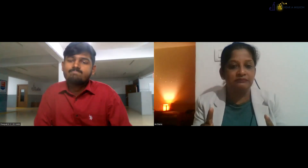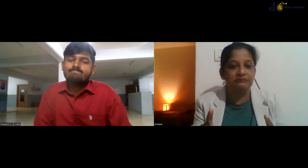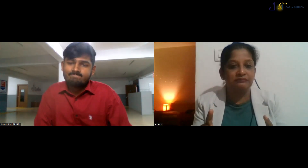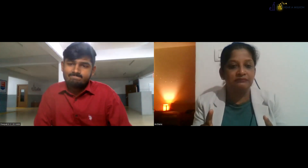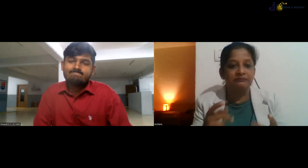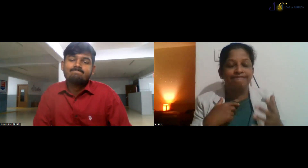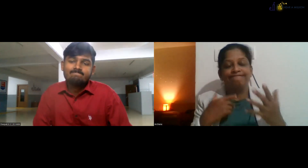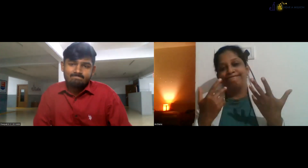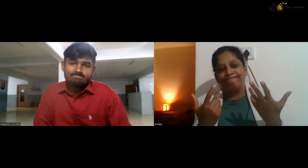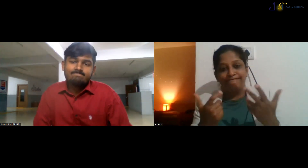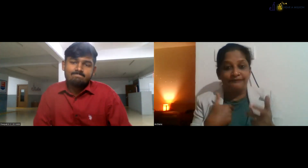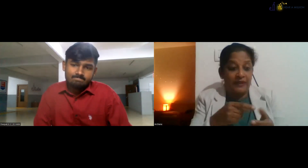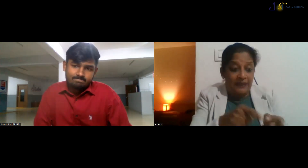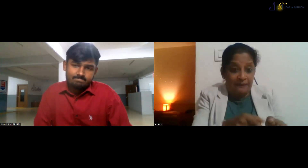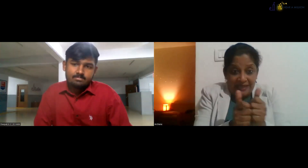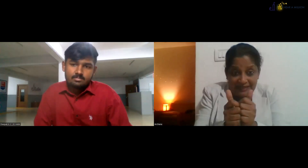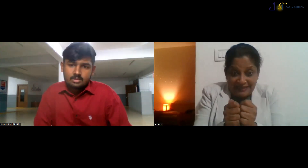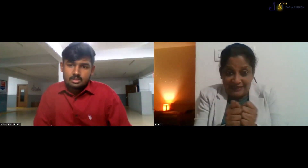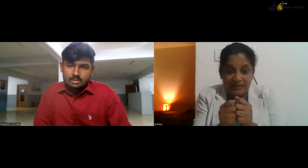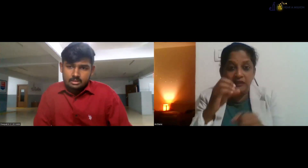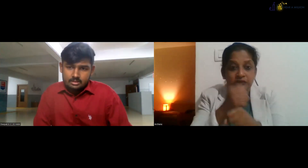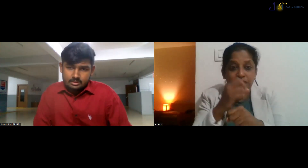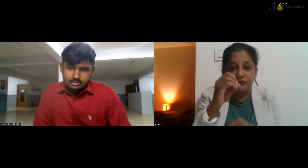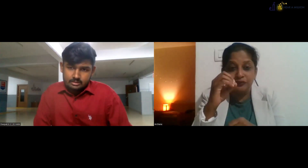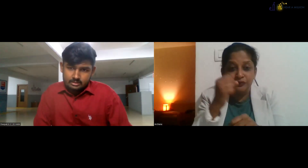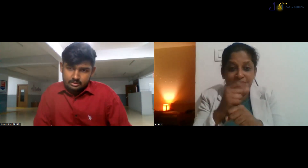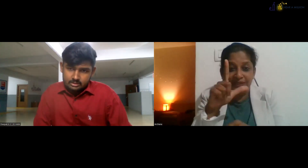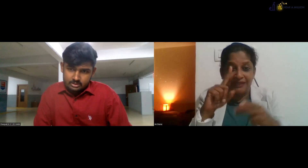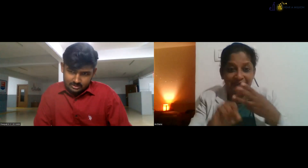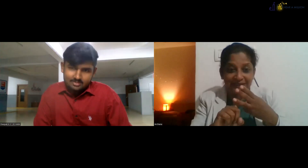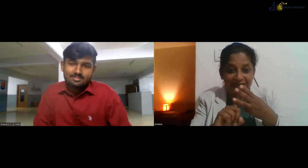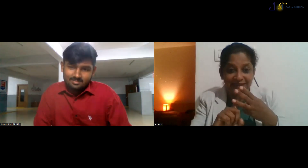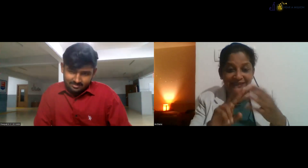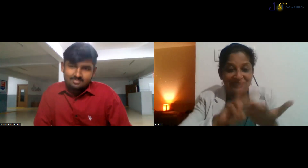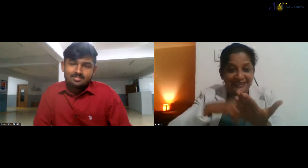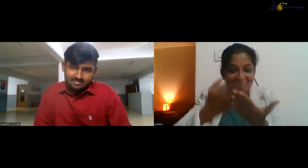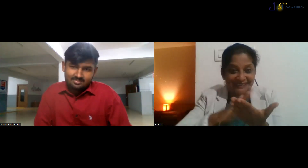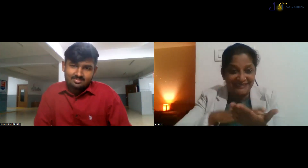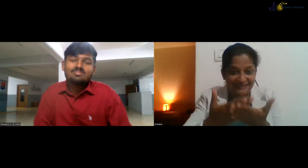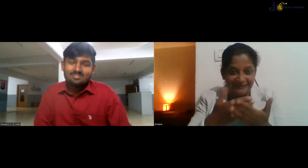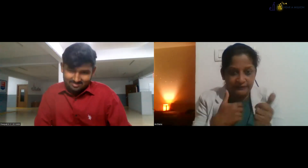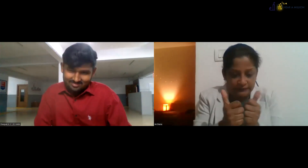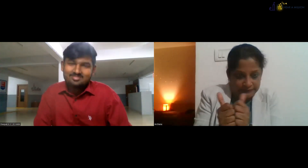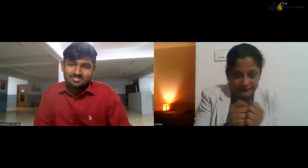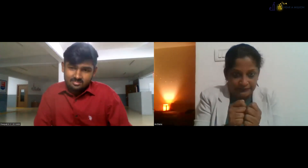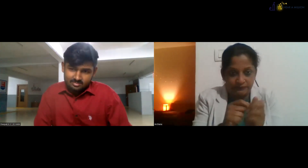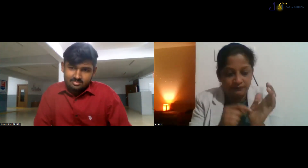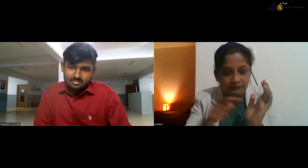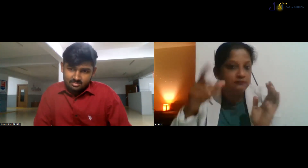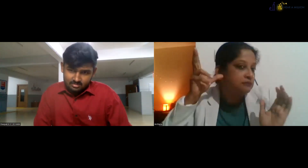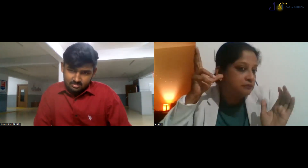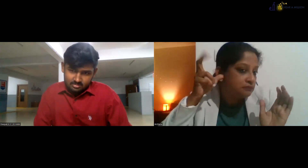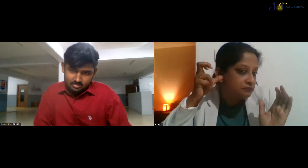because when I was trying to talk to them, so I would text